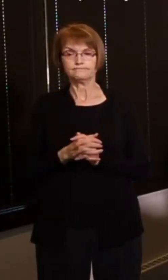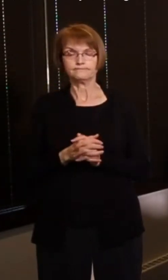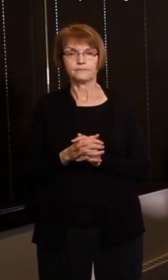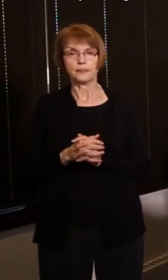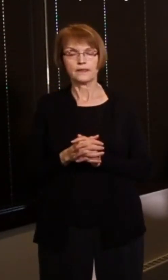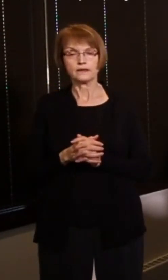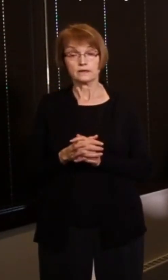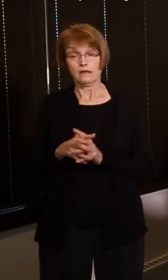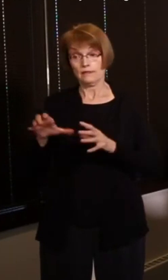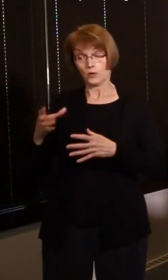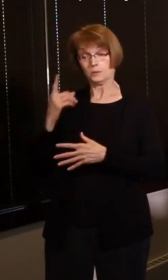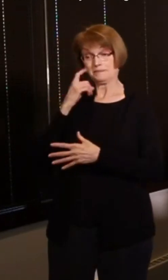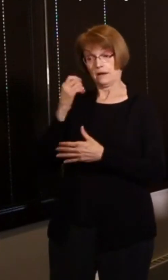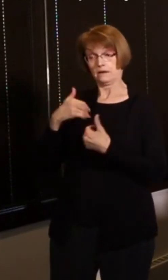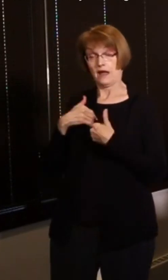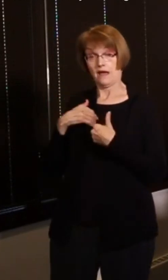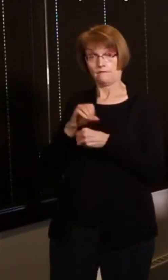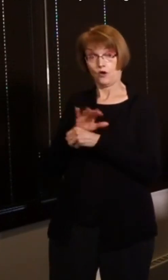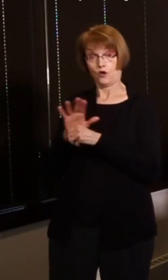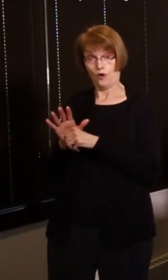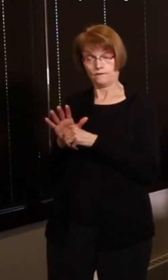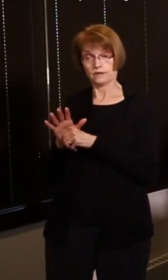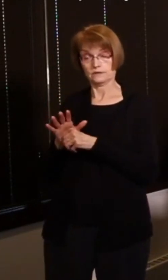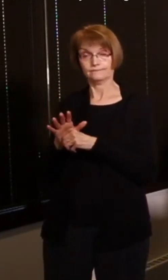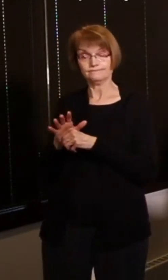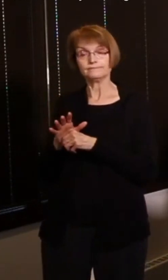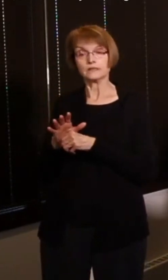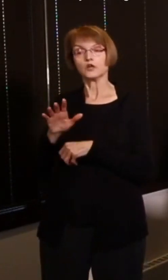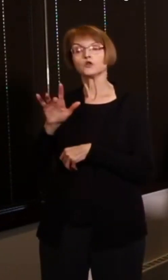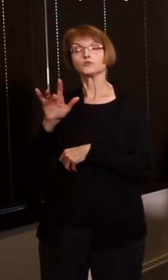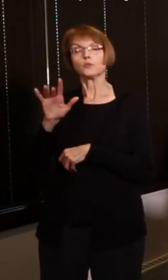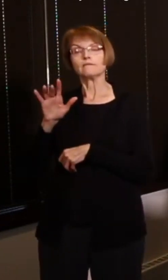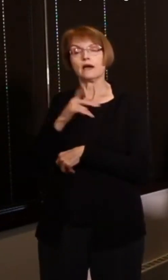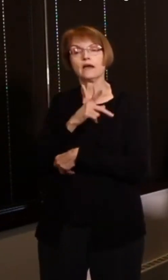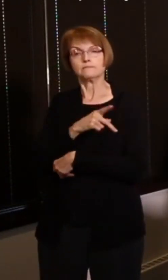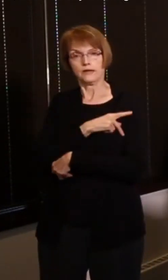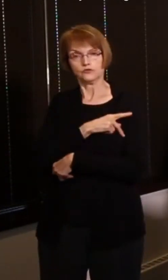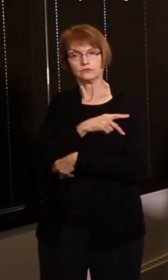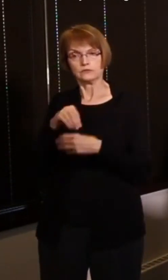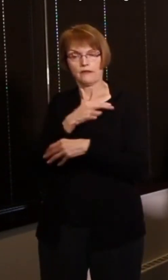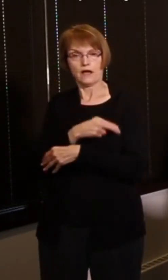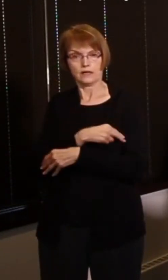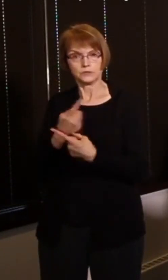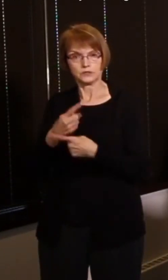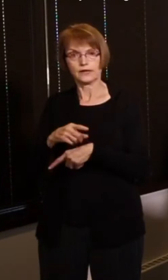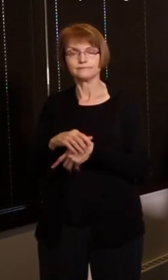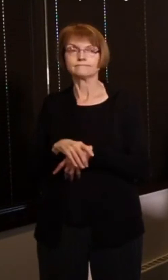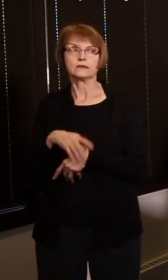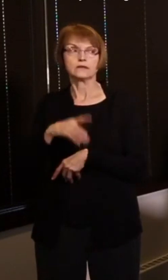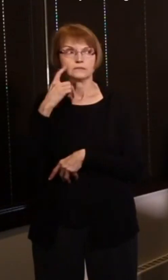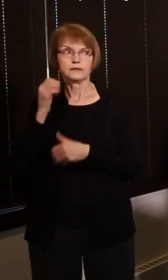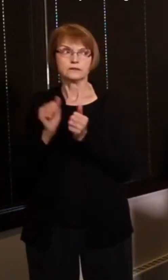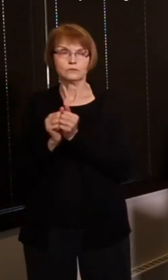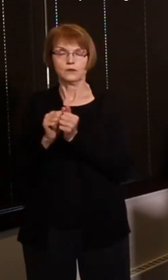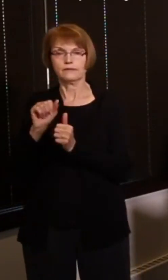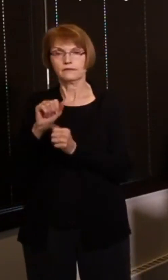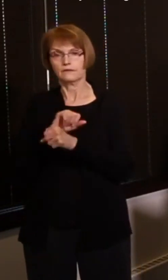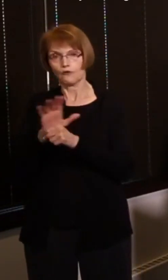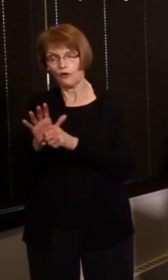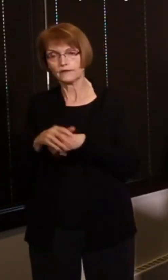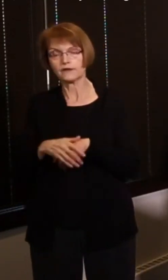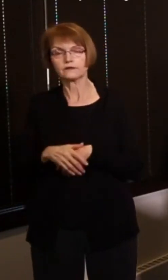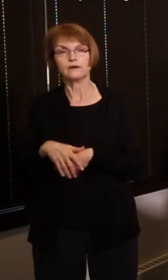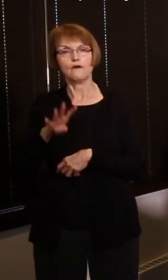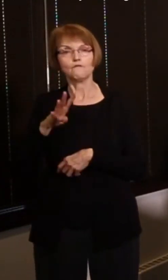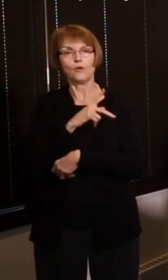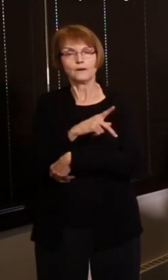at our suspected COVID patients, we're reporting 25 patients hospitalized today suspected with COVID. We have